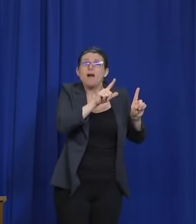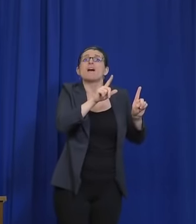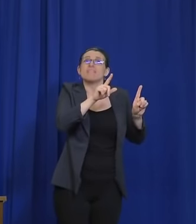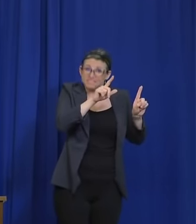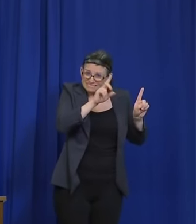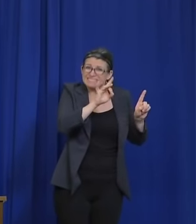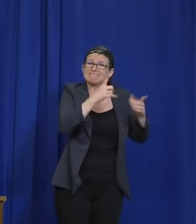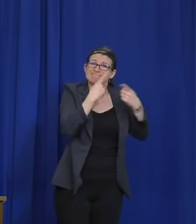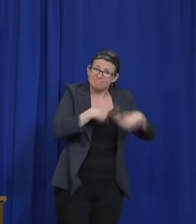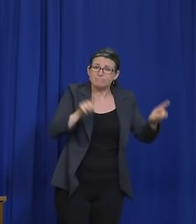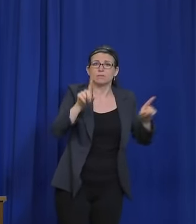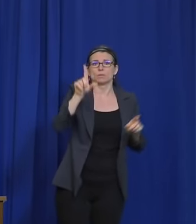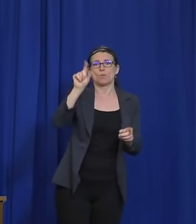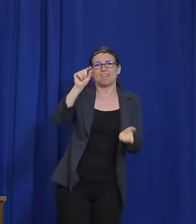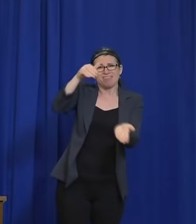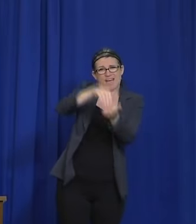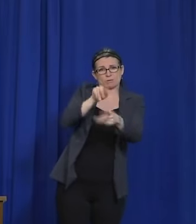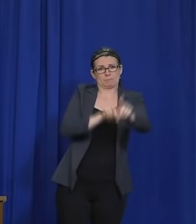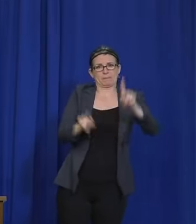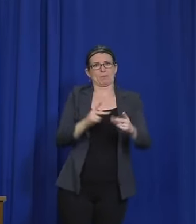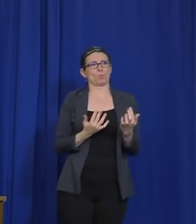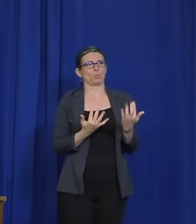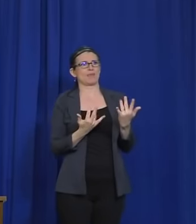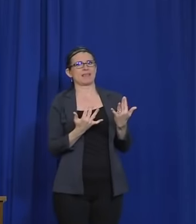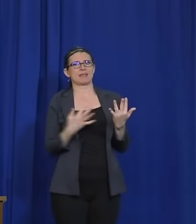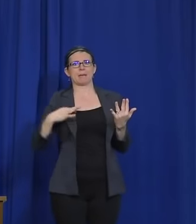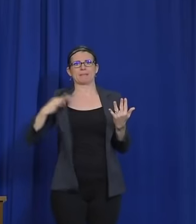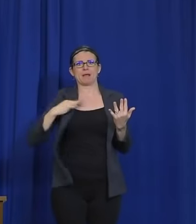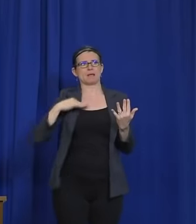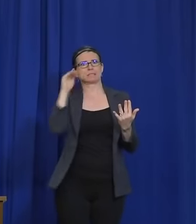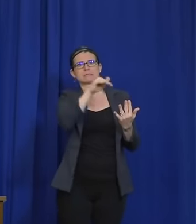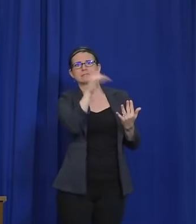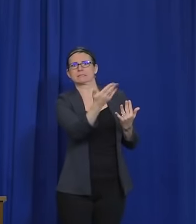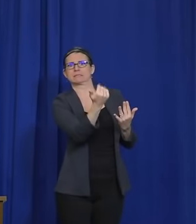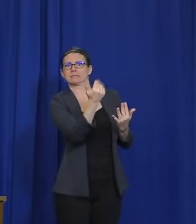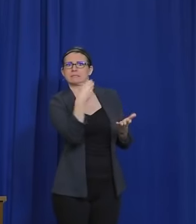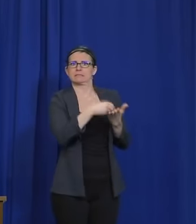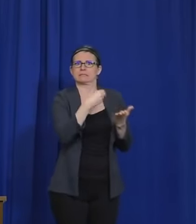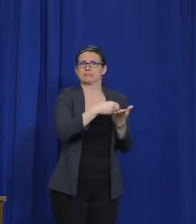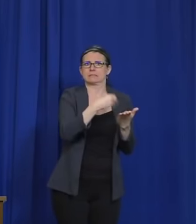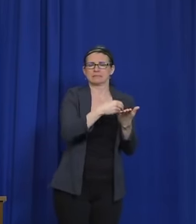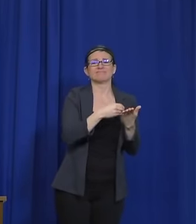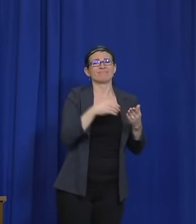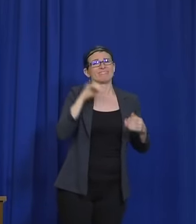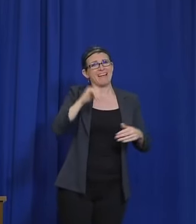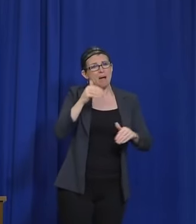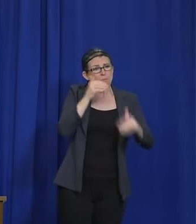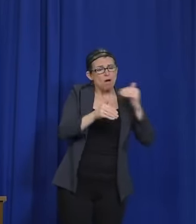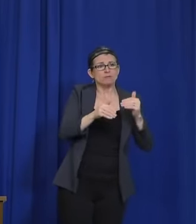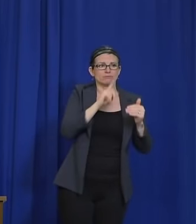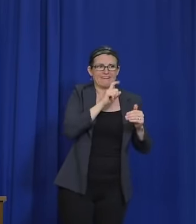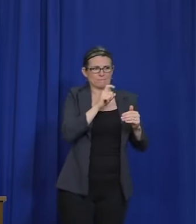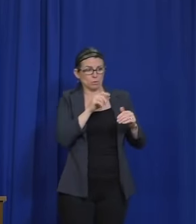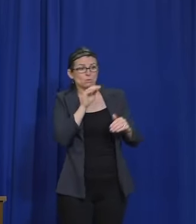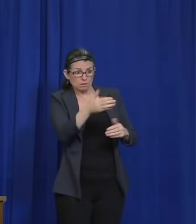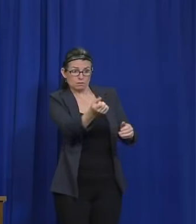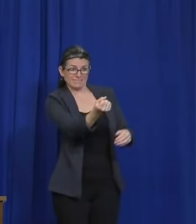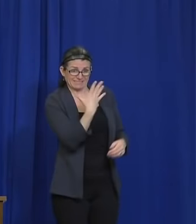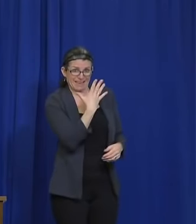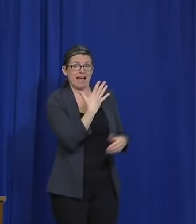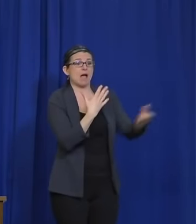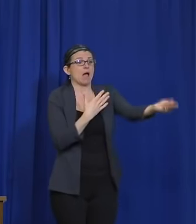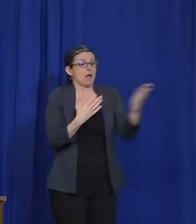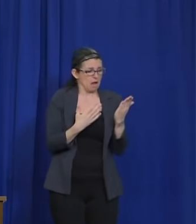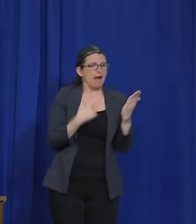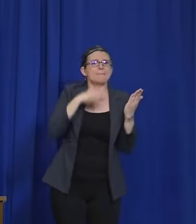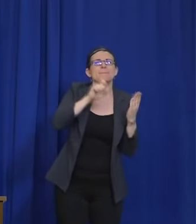claims that would have normally required fact-finding interviews. They're doing this in order to relieve the backlog